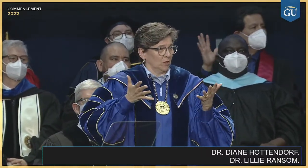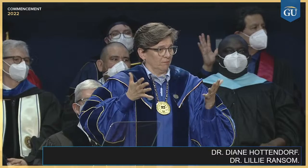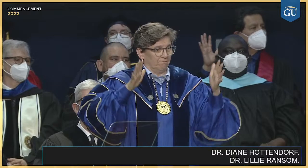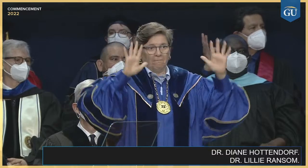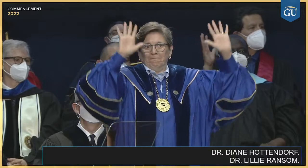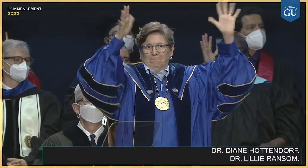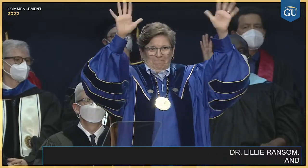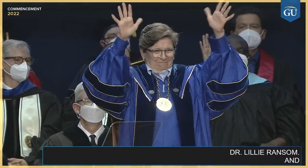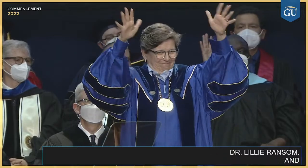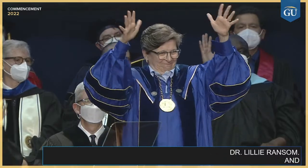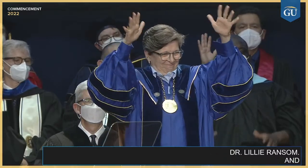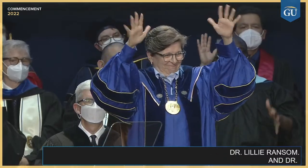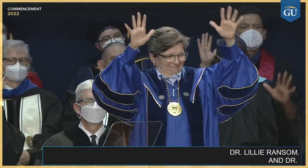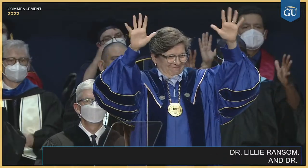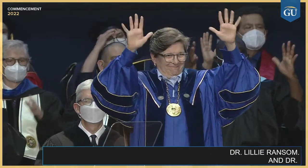Is Dr. Duffy here?